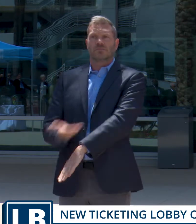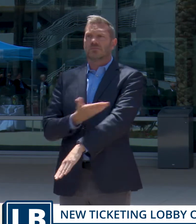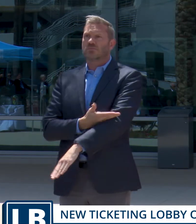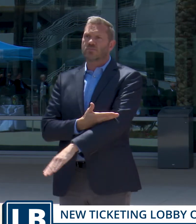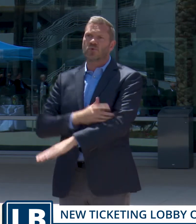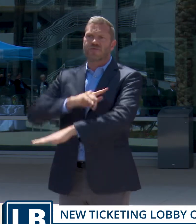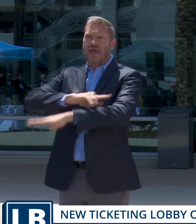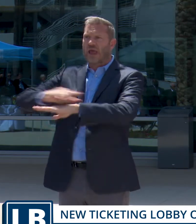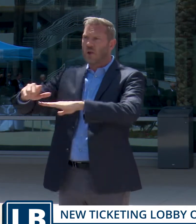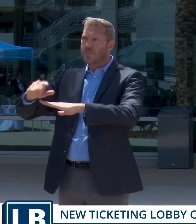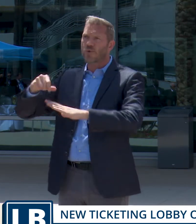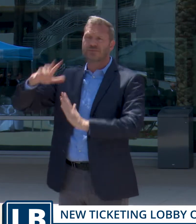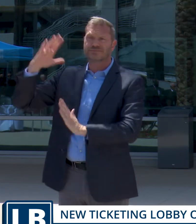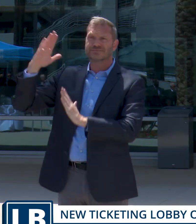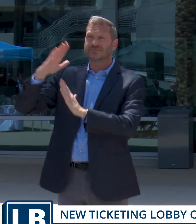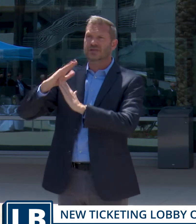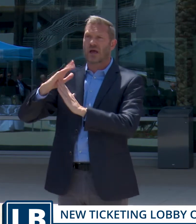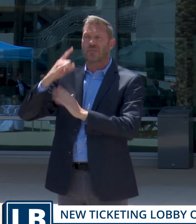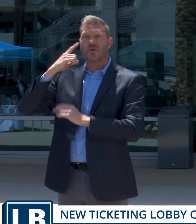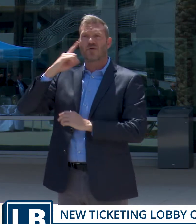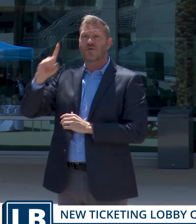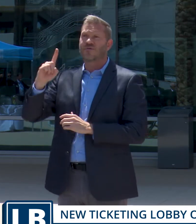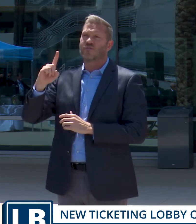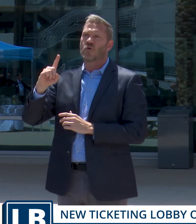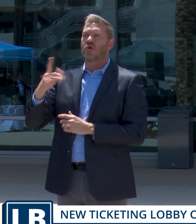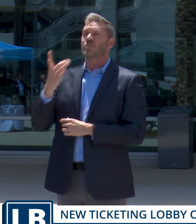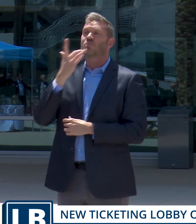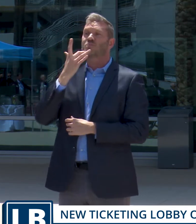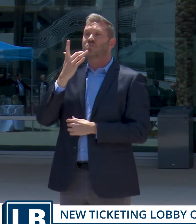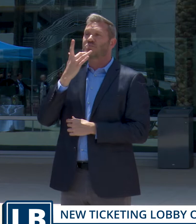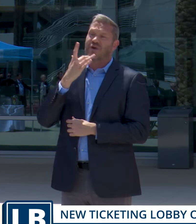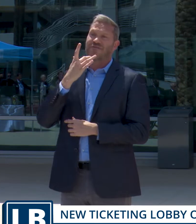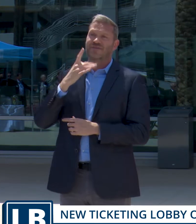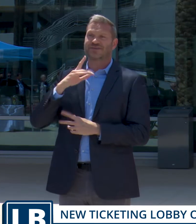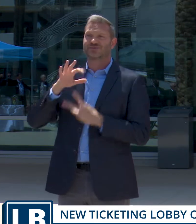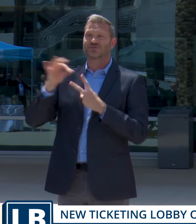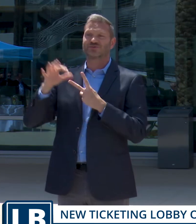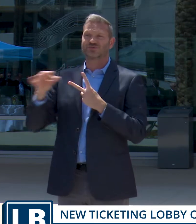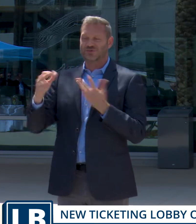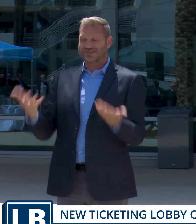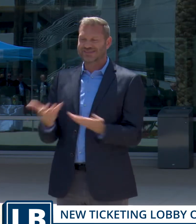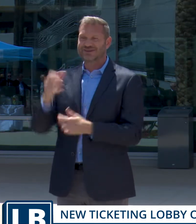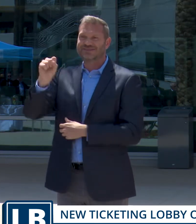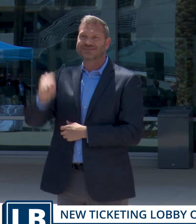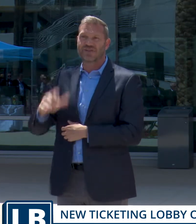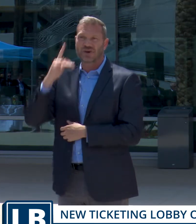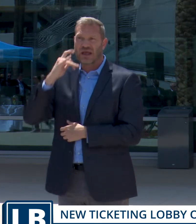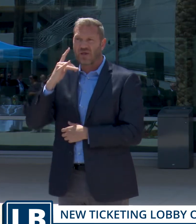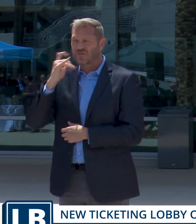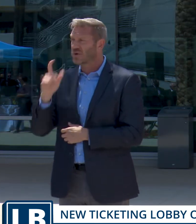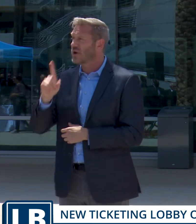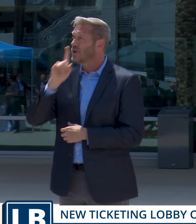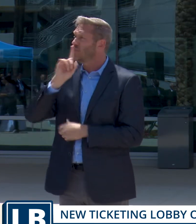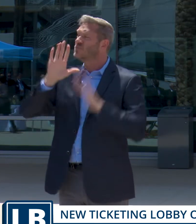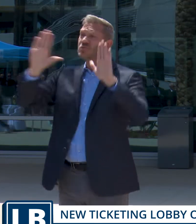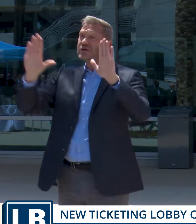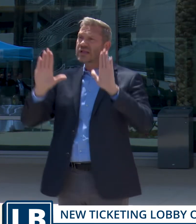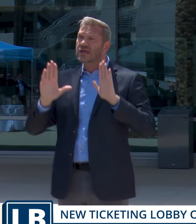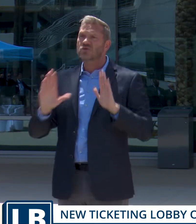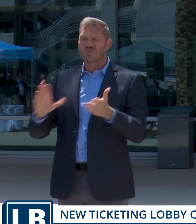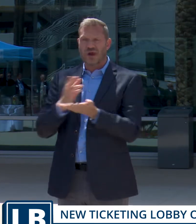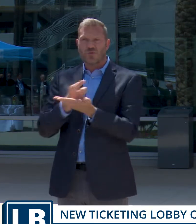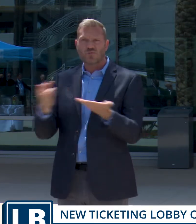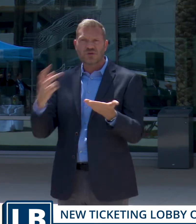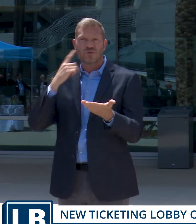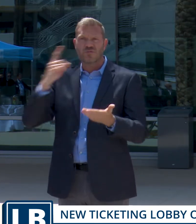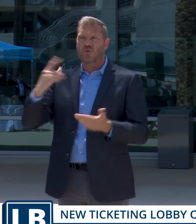unparalleled as the transportation hub of choice of Southern California. Long Beach Airport is a great resource for members